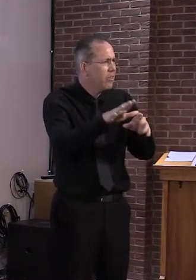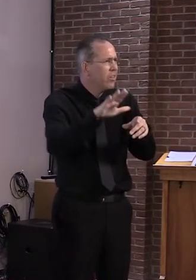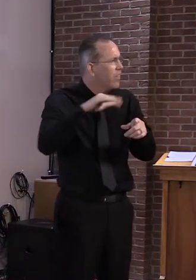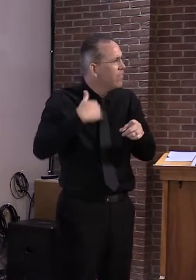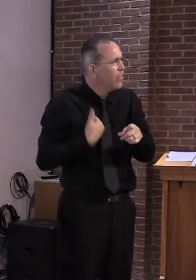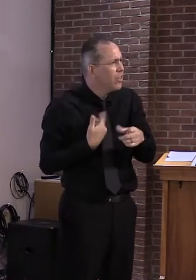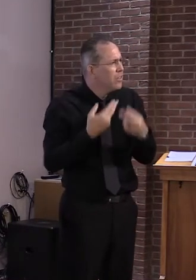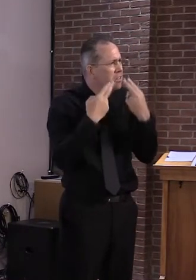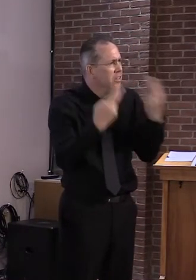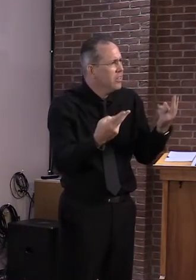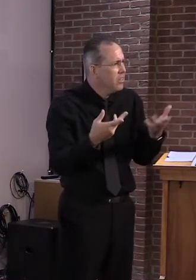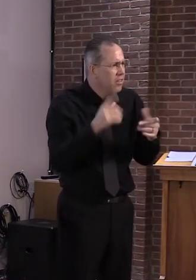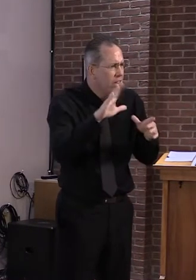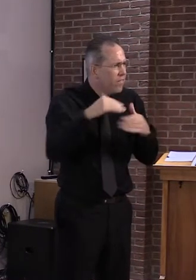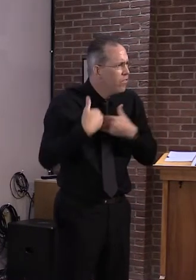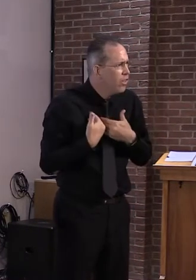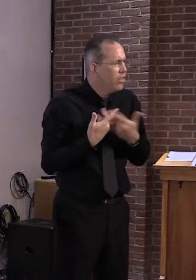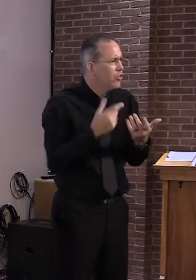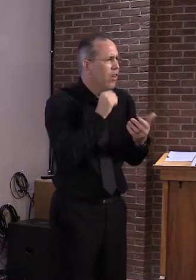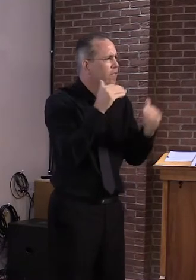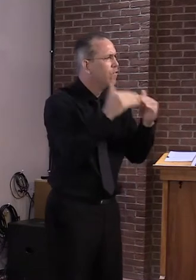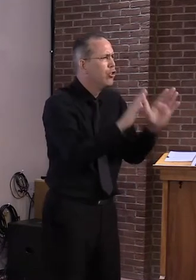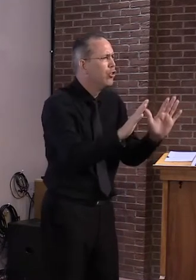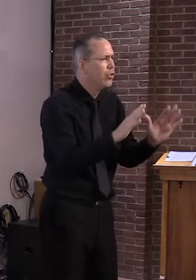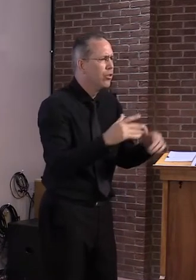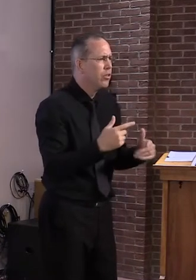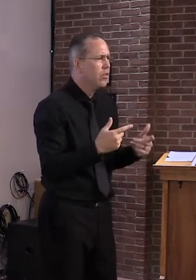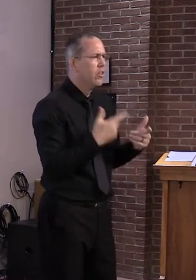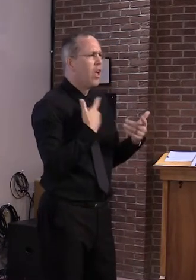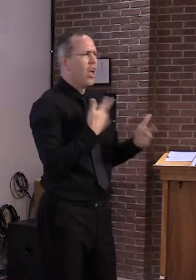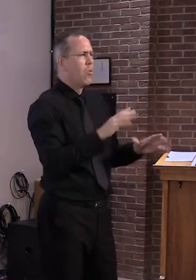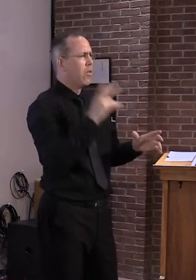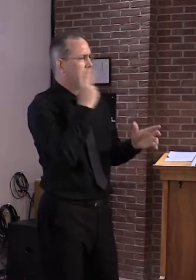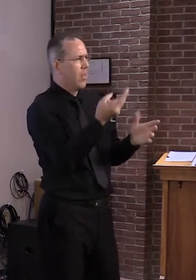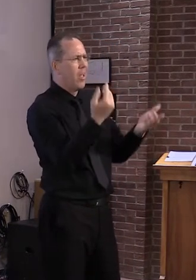have rejected outright making any suggestions